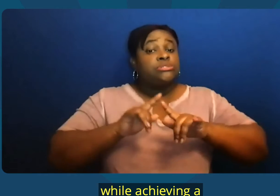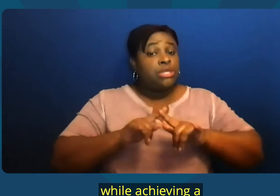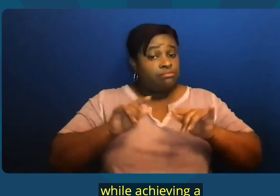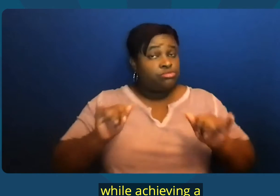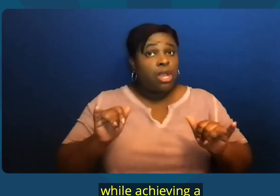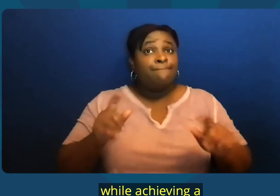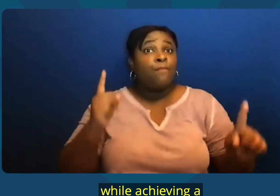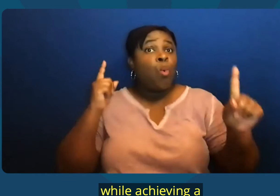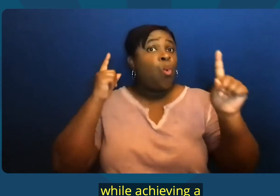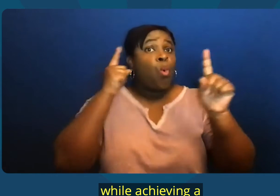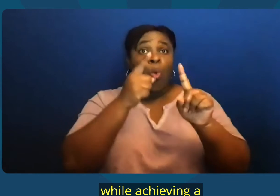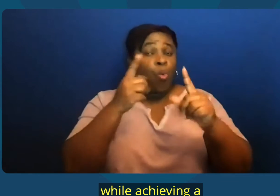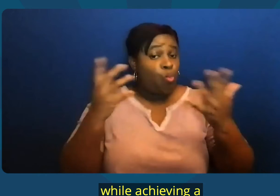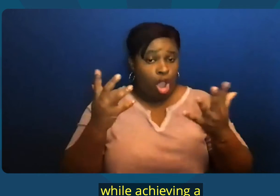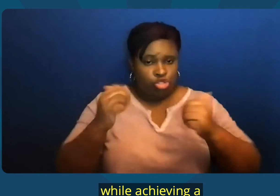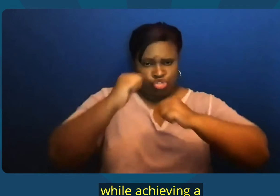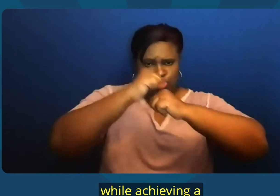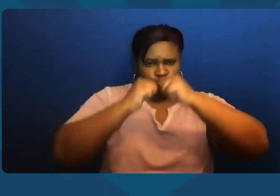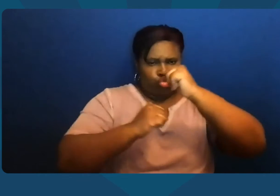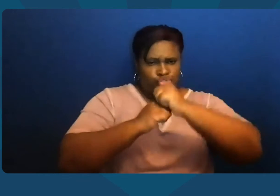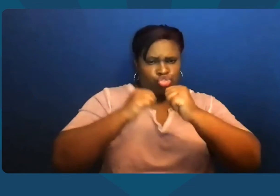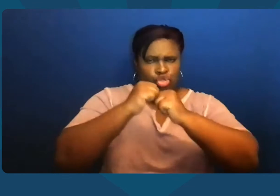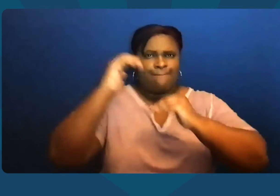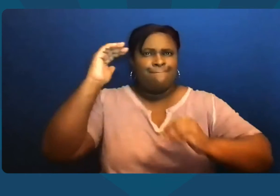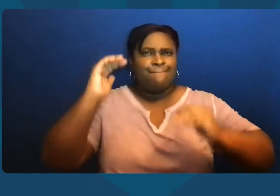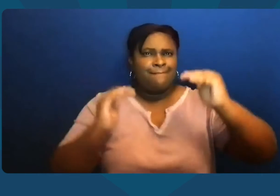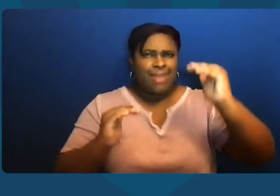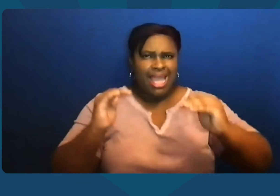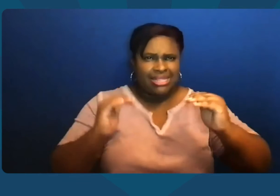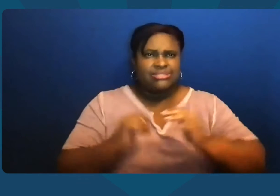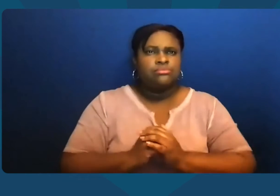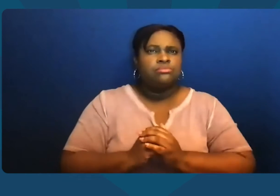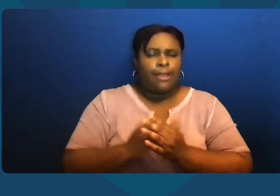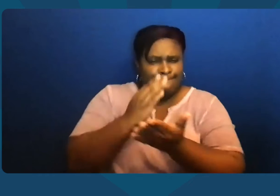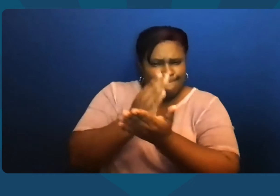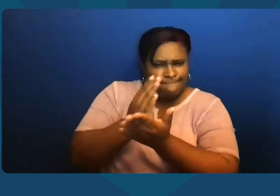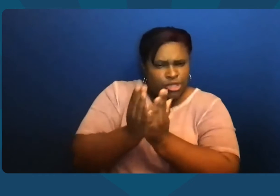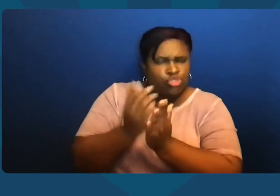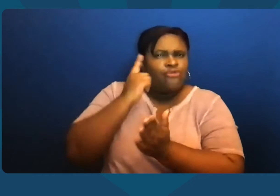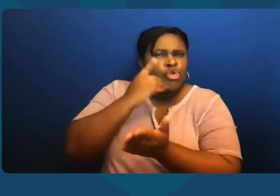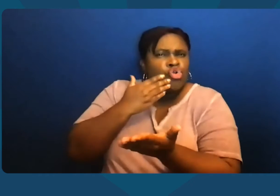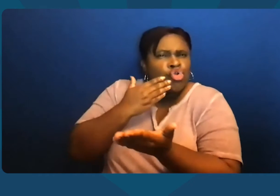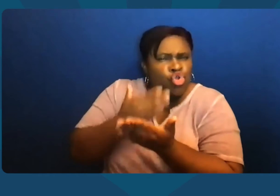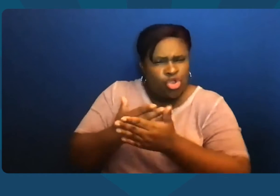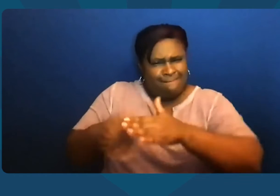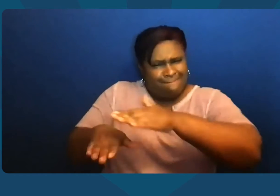while achieving a structurally balanced budget is basic good government.